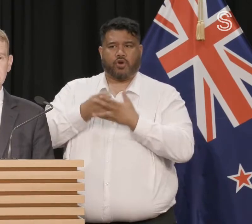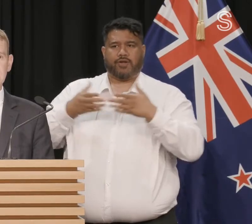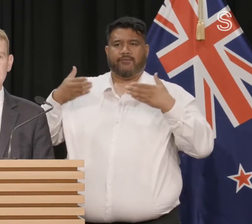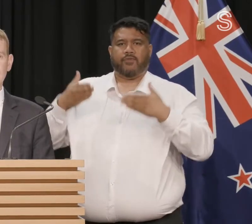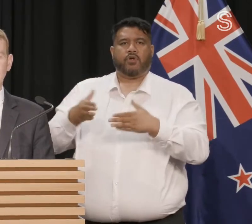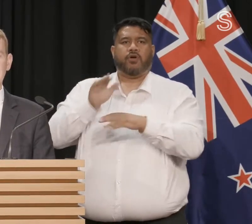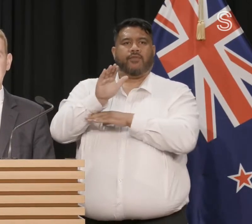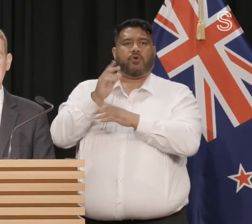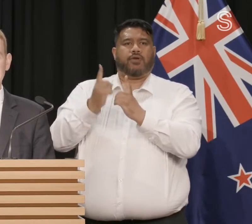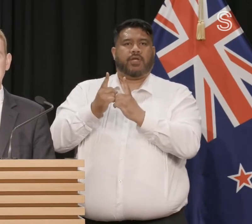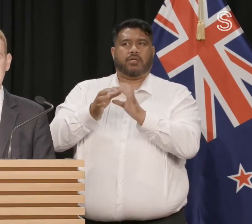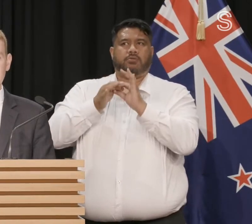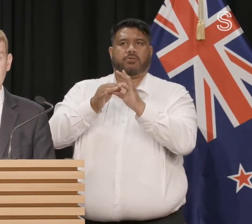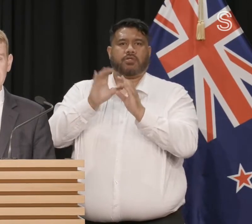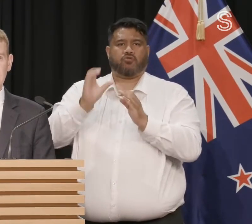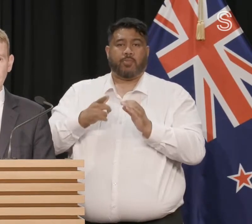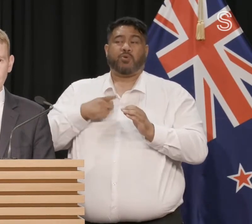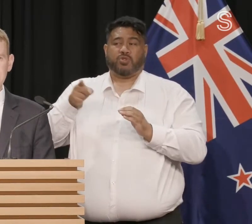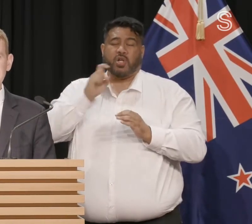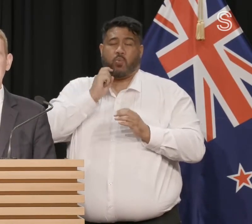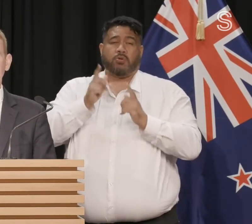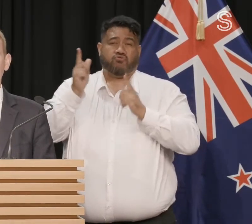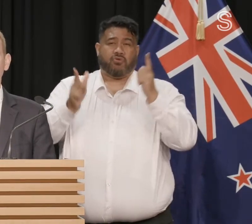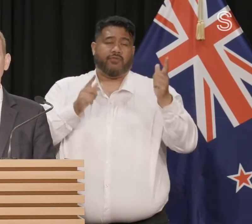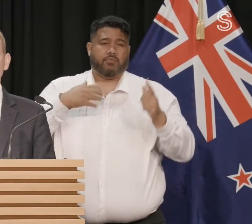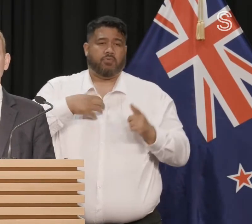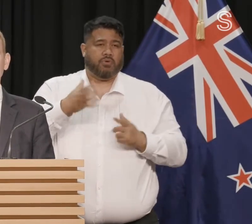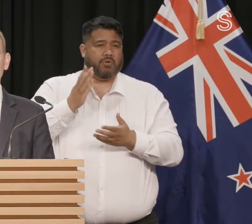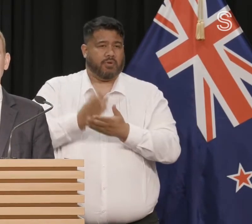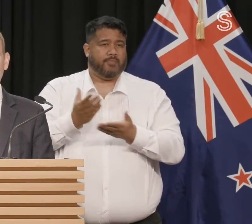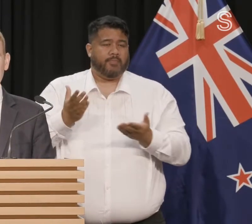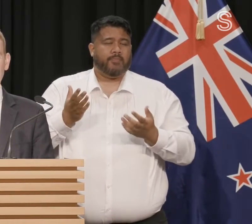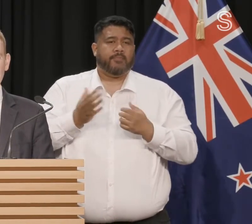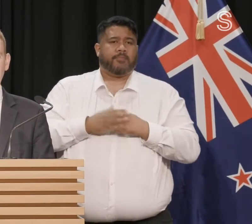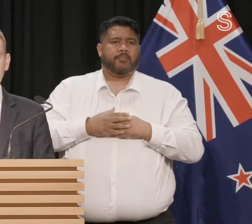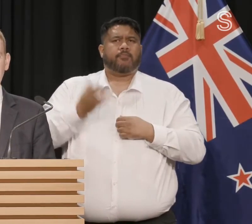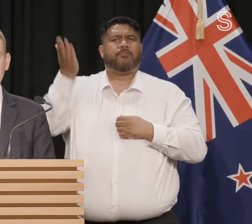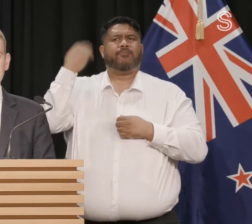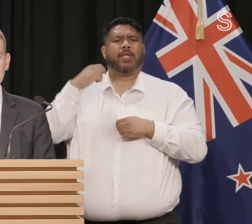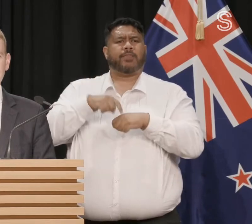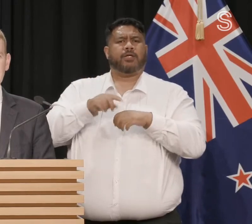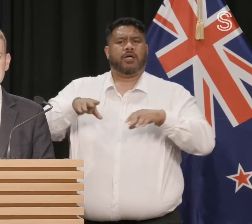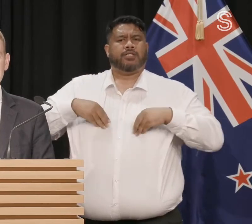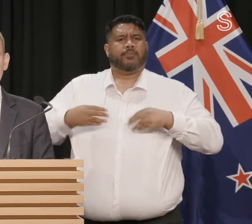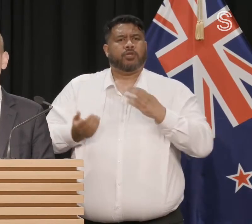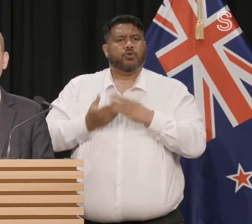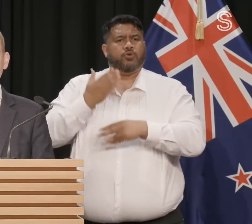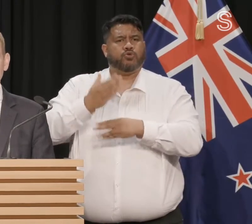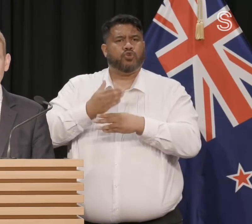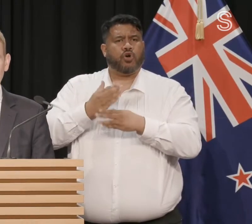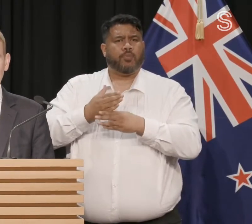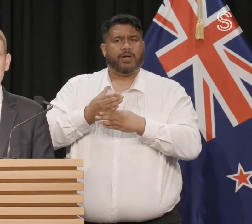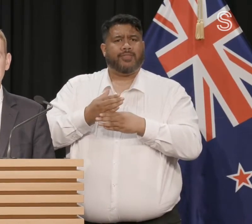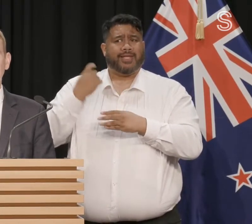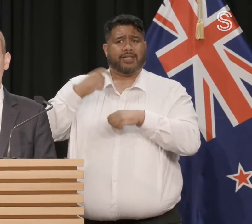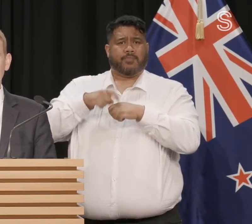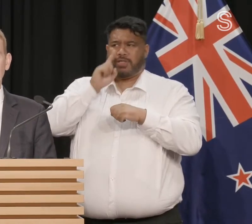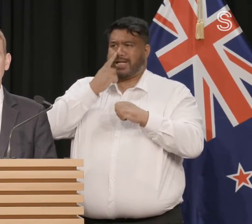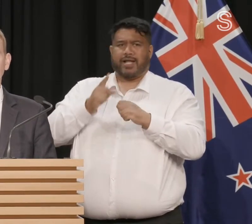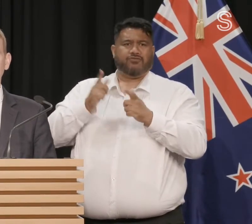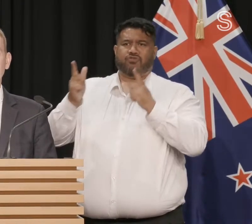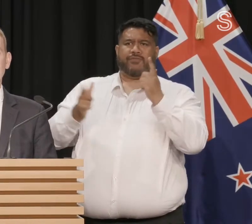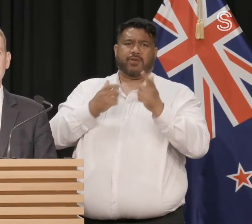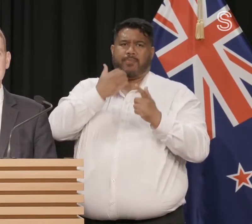I do expect that she will be out and about travelling more. When she took on the portfolio in the first place, she wasn't able to travel and so had